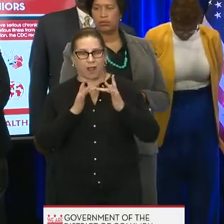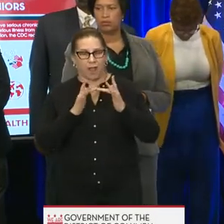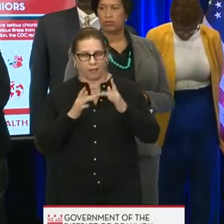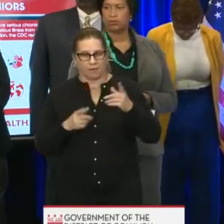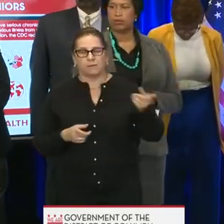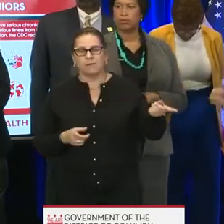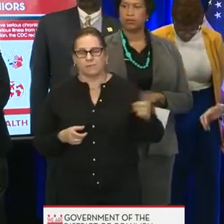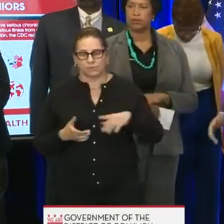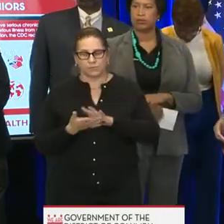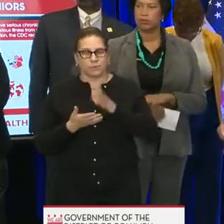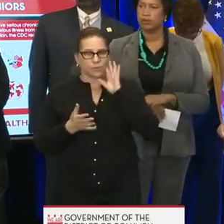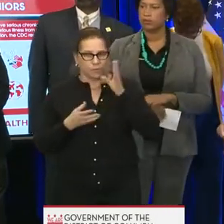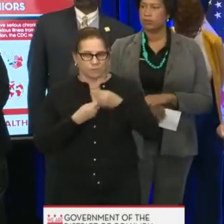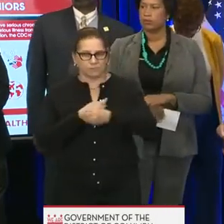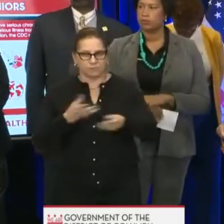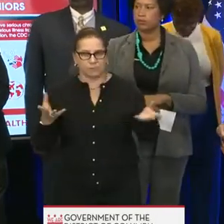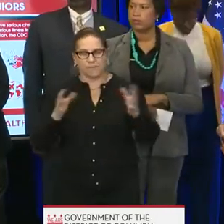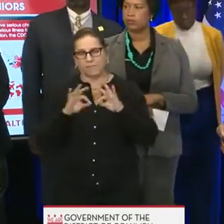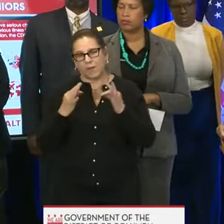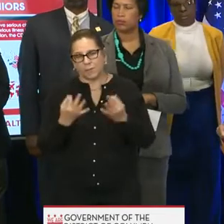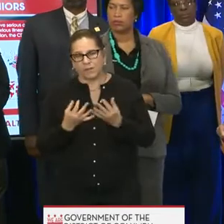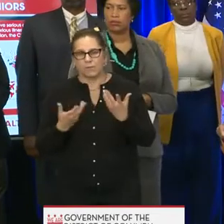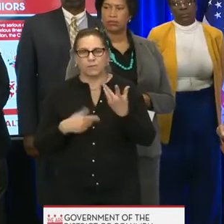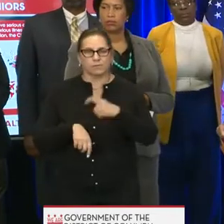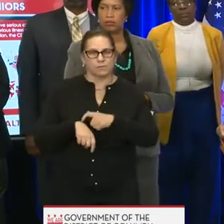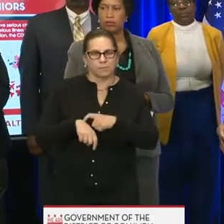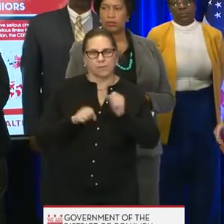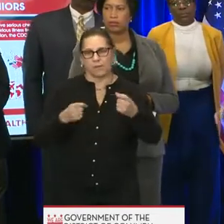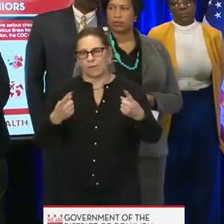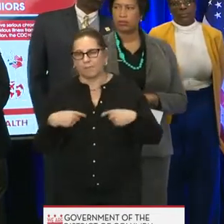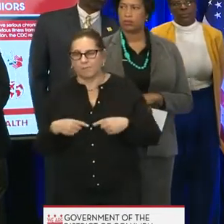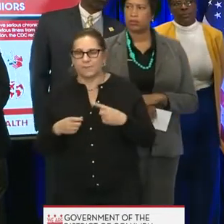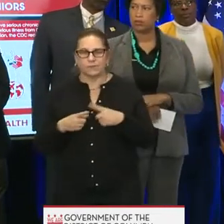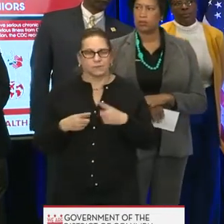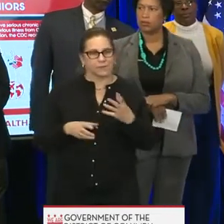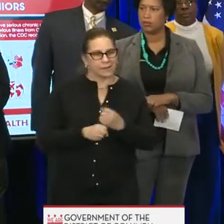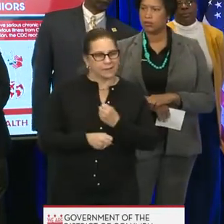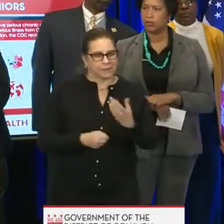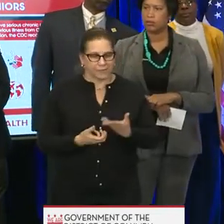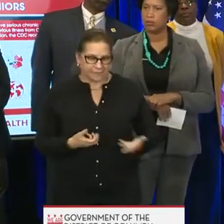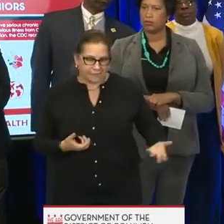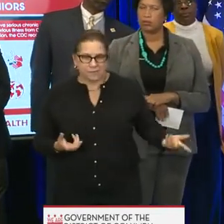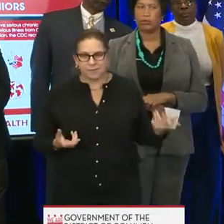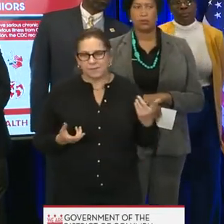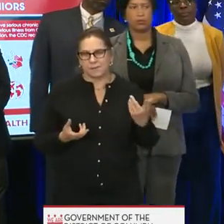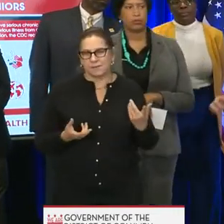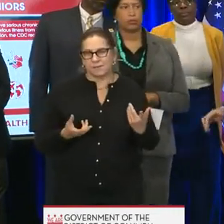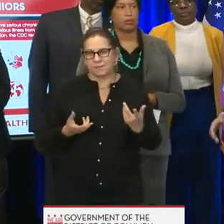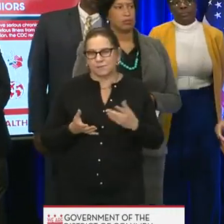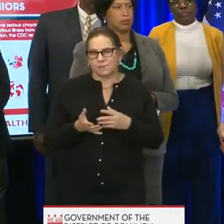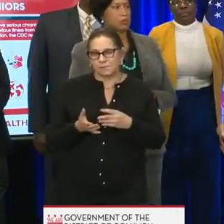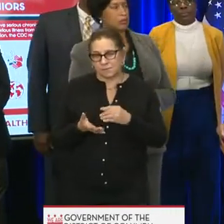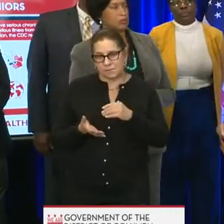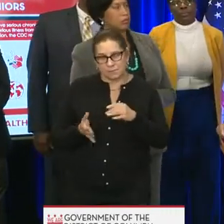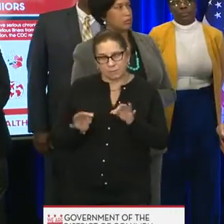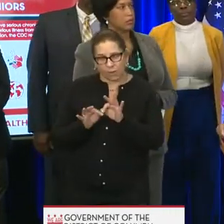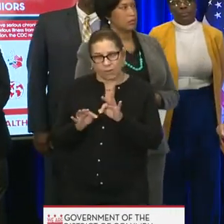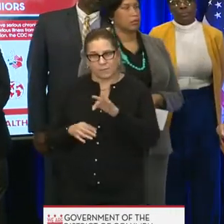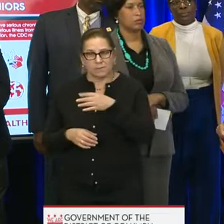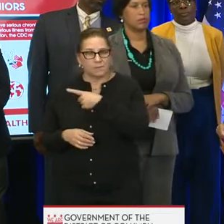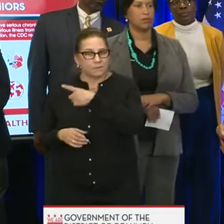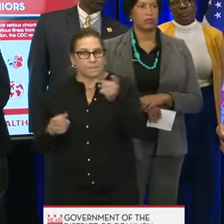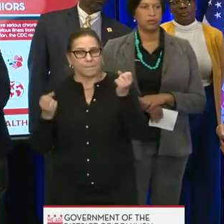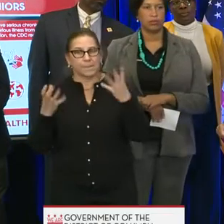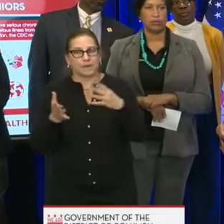families the times that they can come and receive those materials. It's also important to note that many of our students left